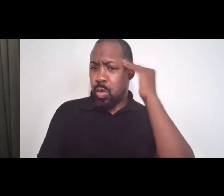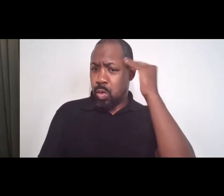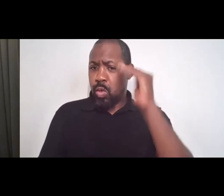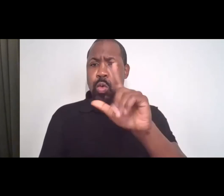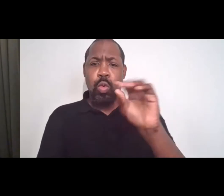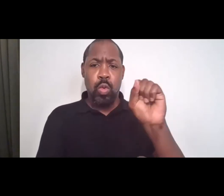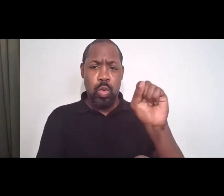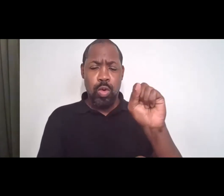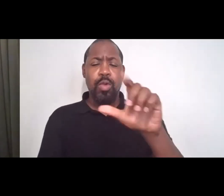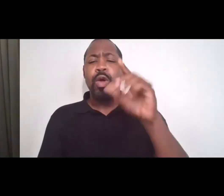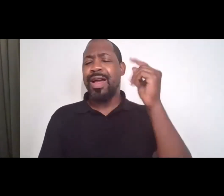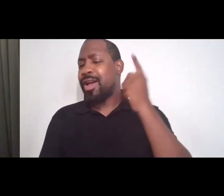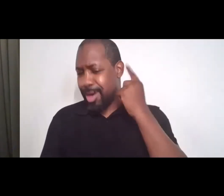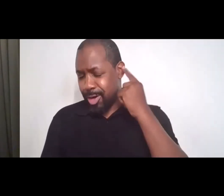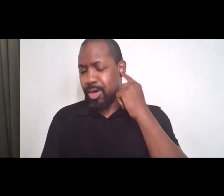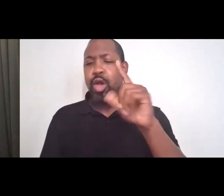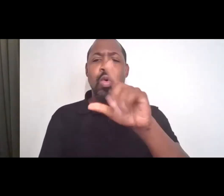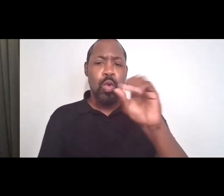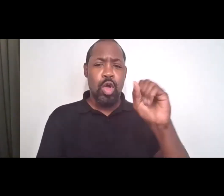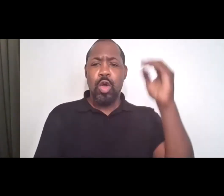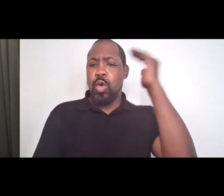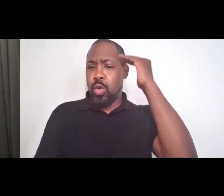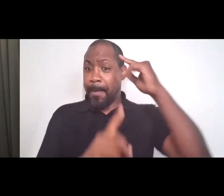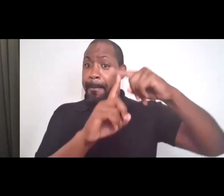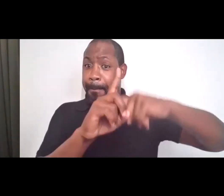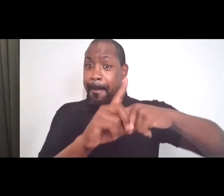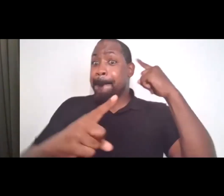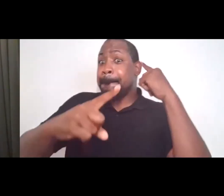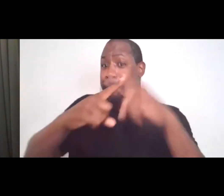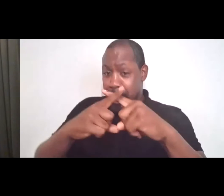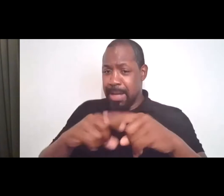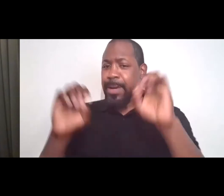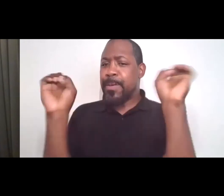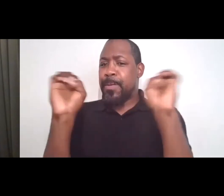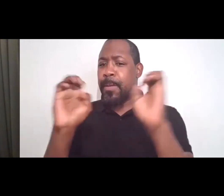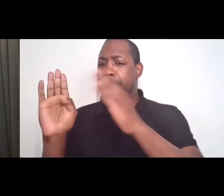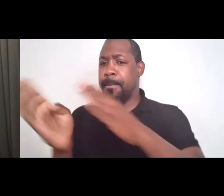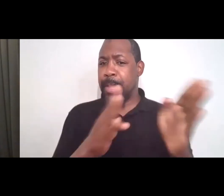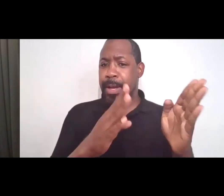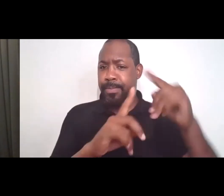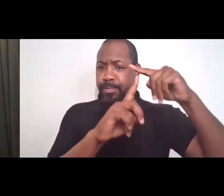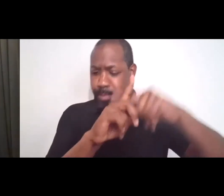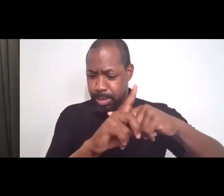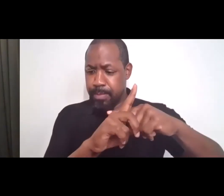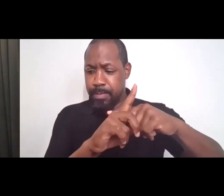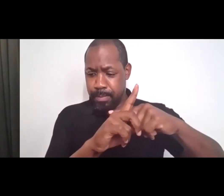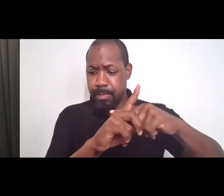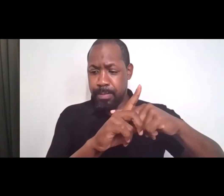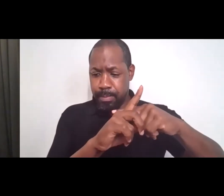Deaf Awareness Month, Hearing Loss Awareness Month, plus the Emergency Preparedness Month. They